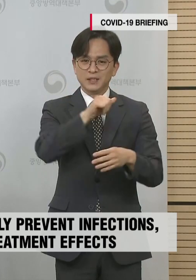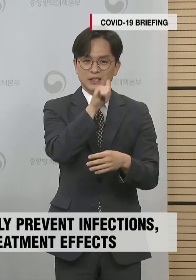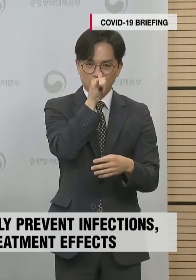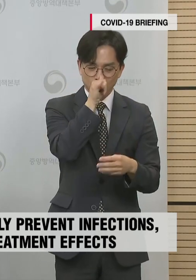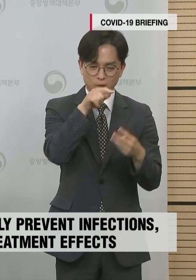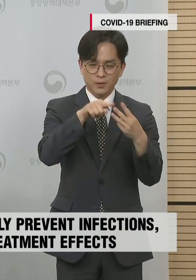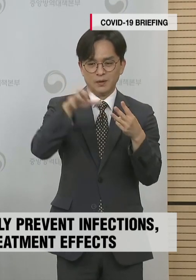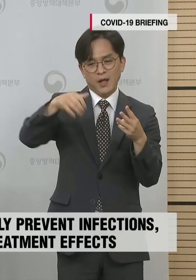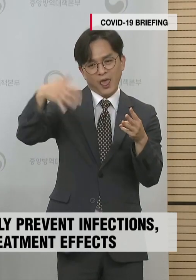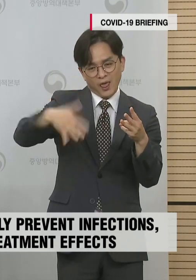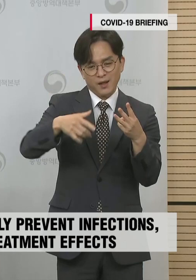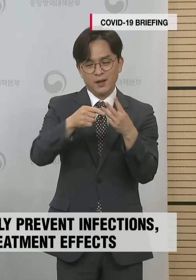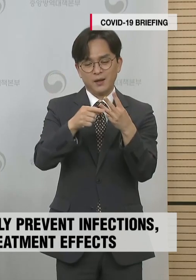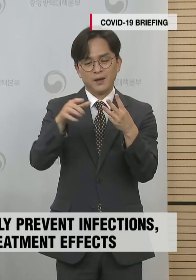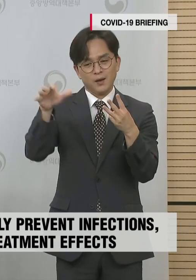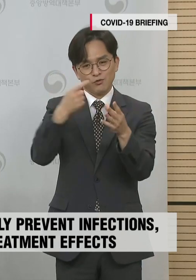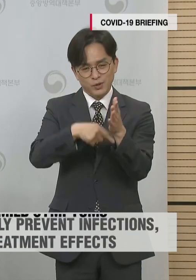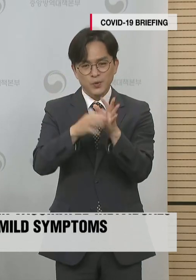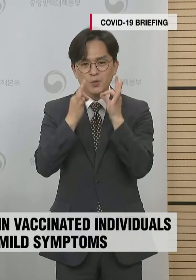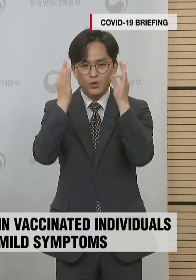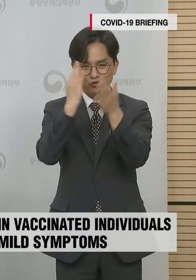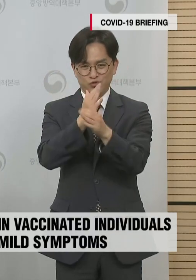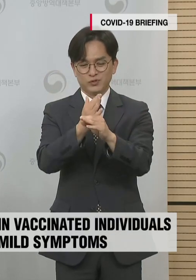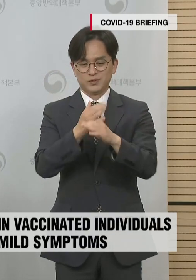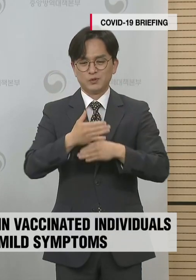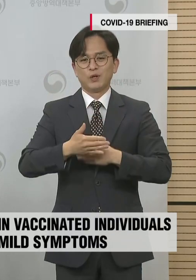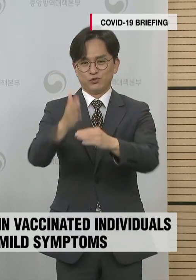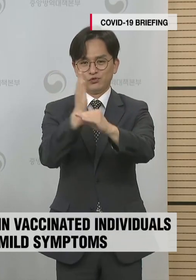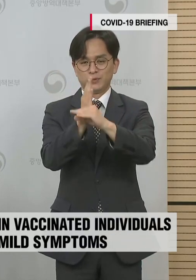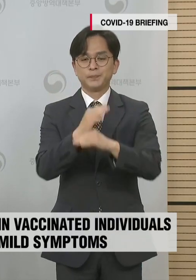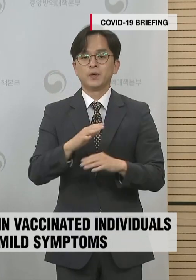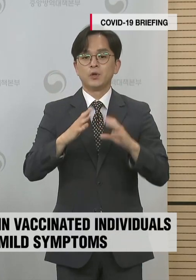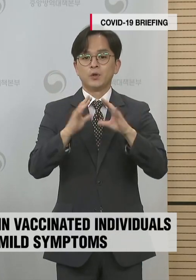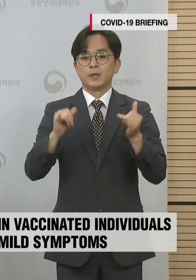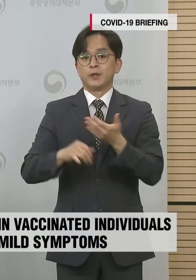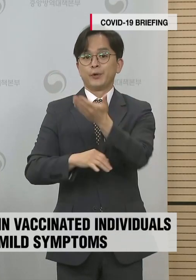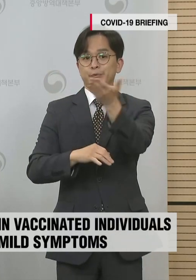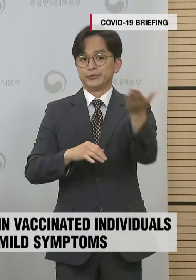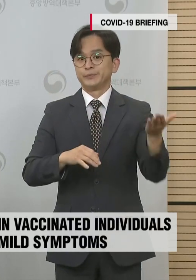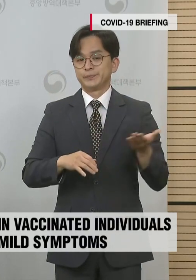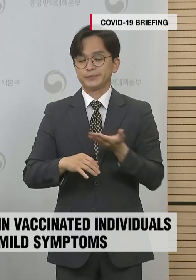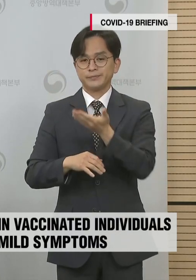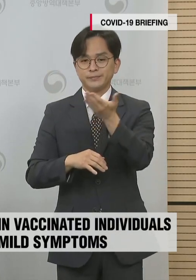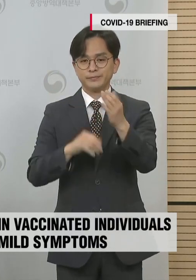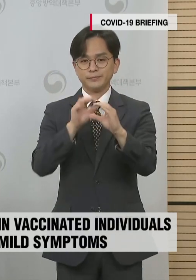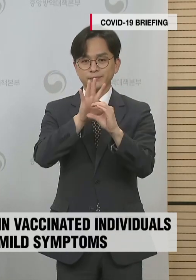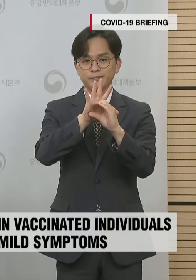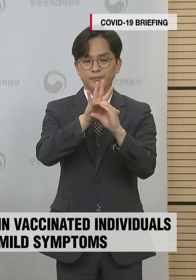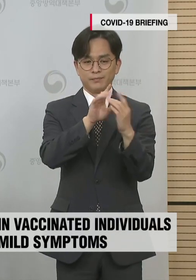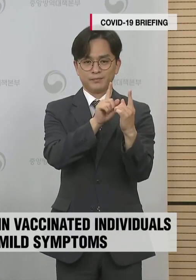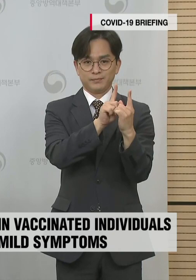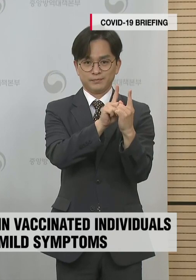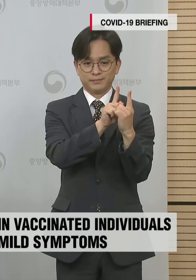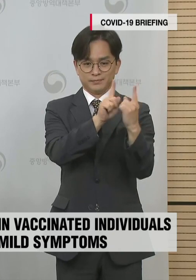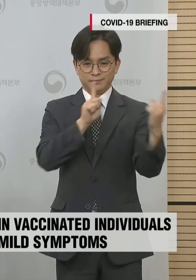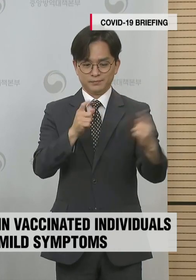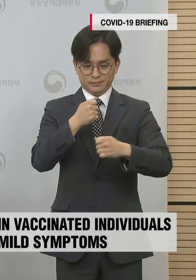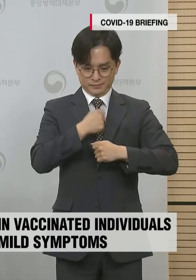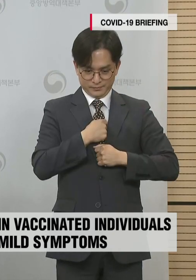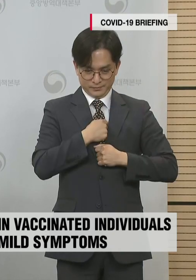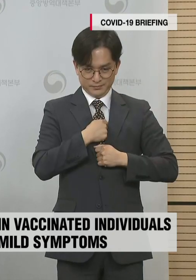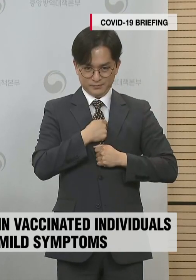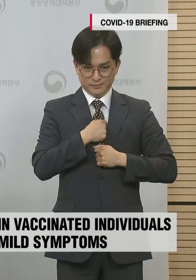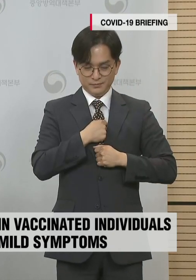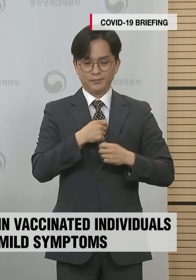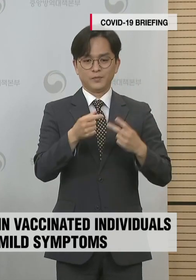aspects that have been reached, and right now we are in the process of achieving, and also we are exerting our efforts in order to